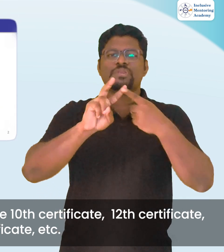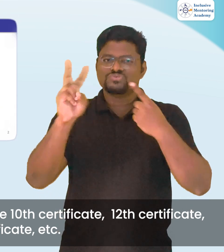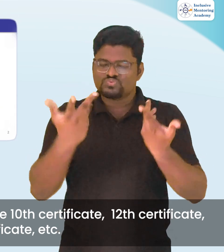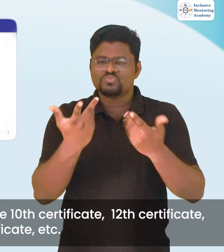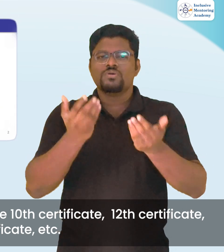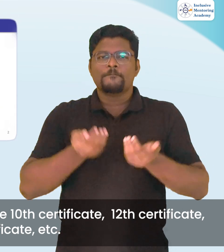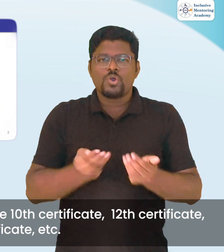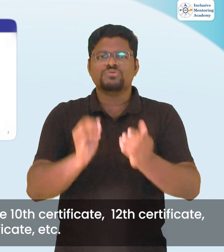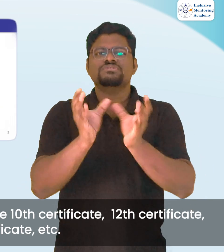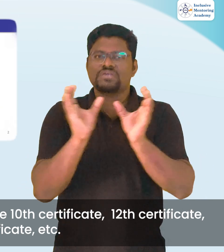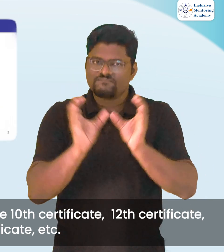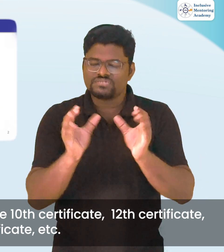certificate, etc.